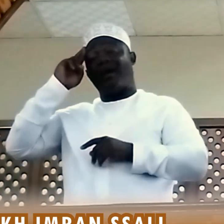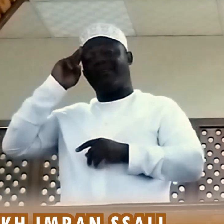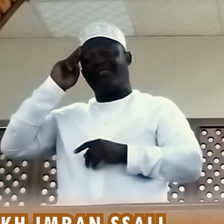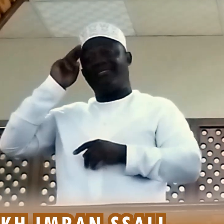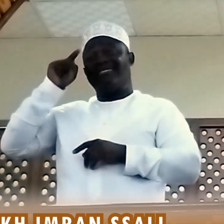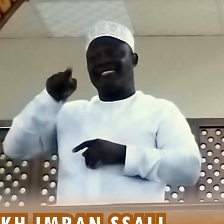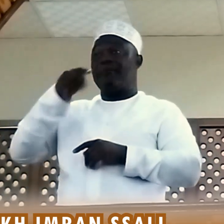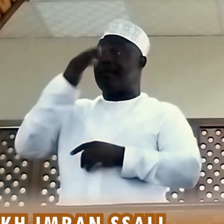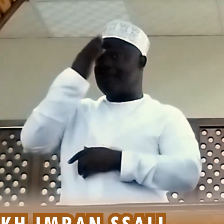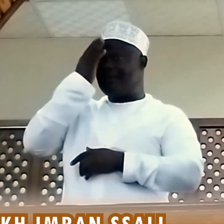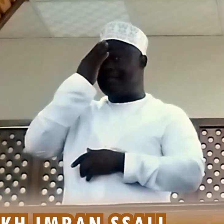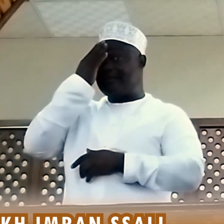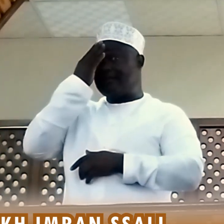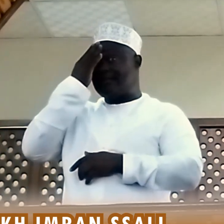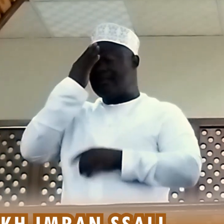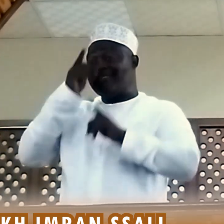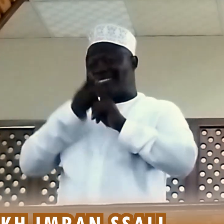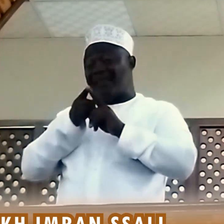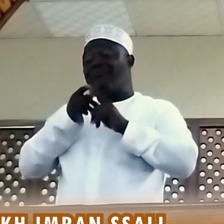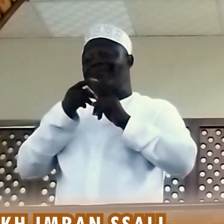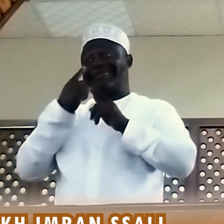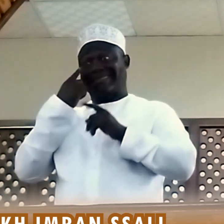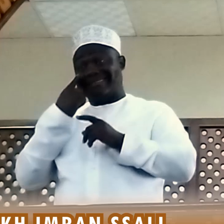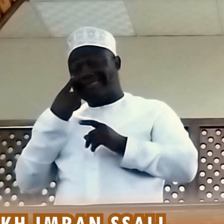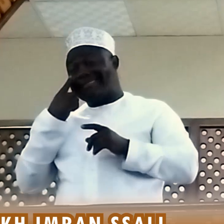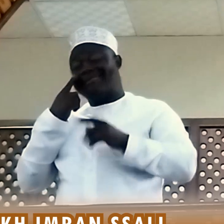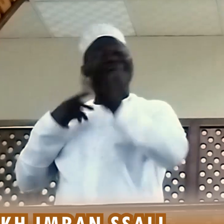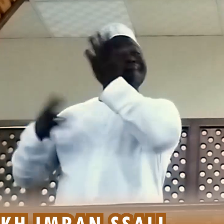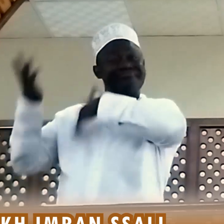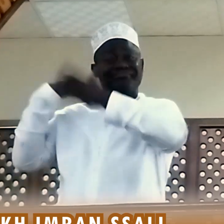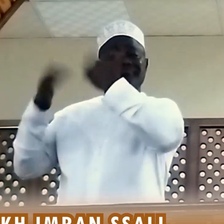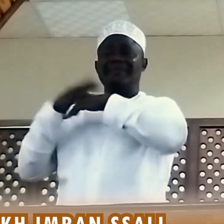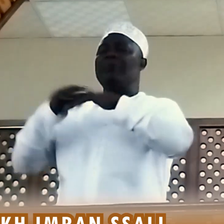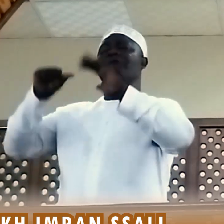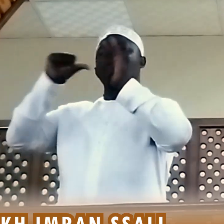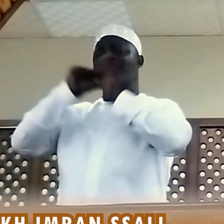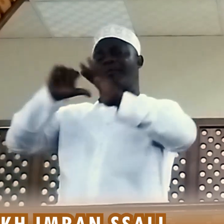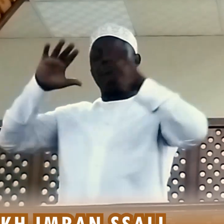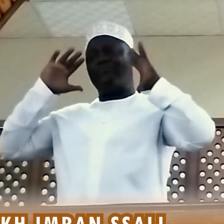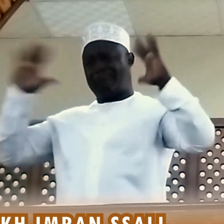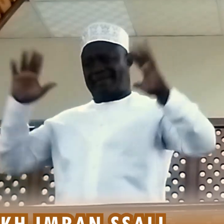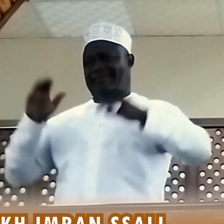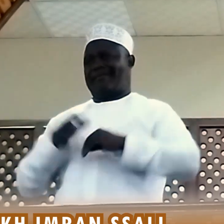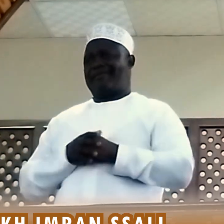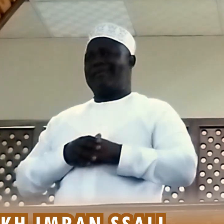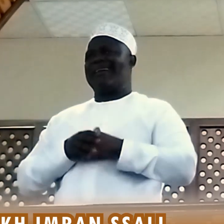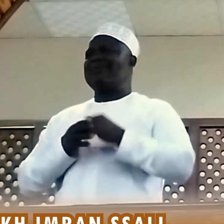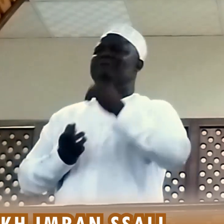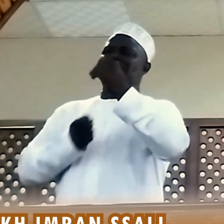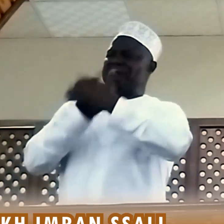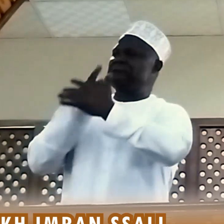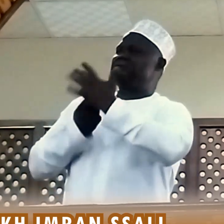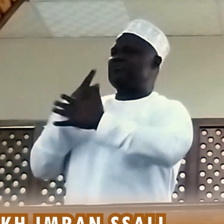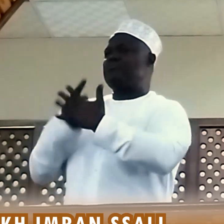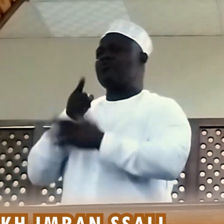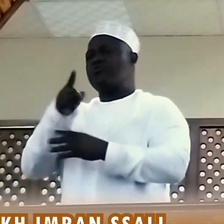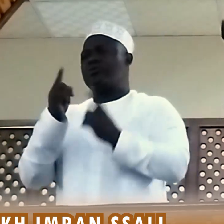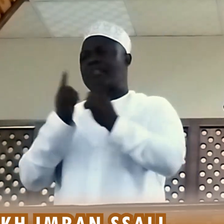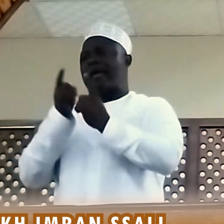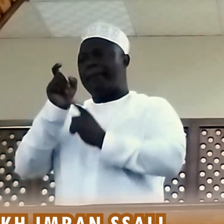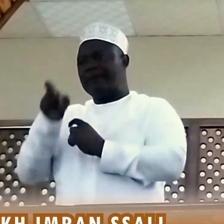nti ng'obusiraamu nabo ekintu kino bwakiraba dda ate ne bulaba ebizibu bingi ebiyinza okukivaamu nga bidda gy'oli